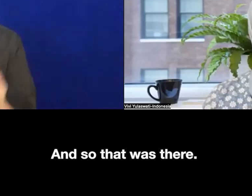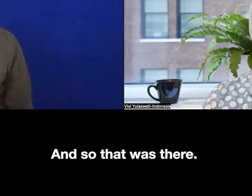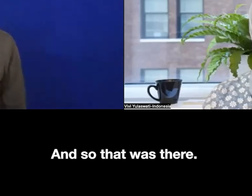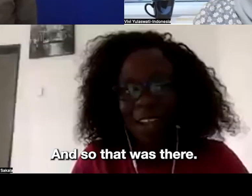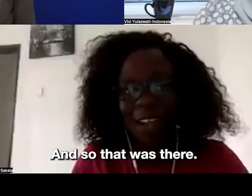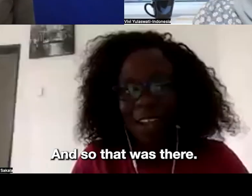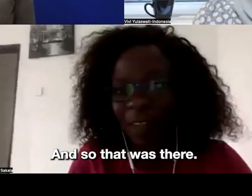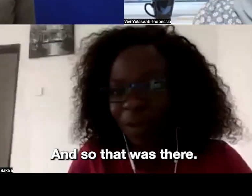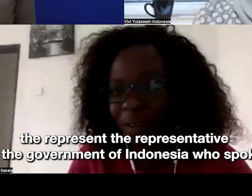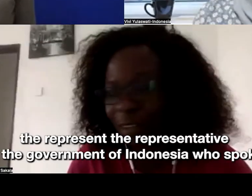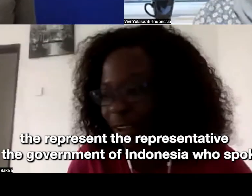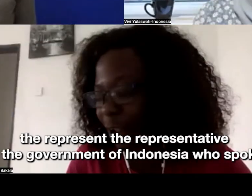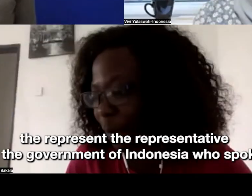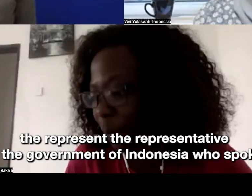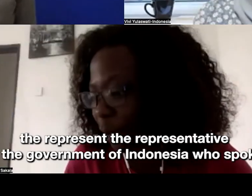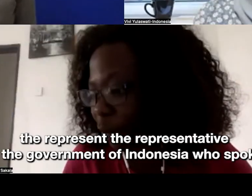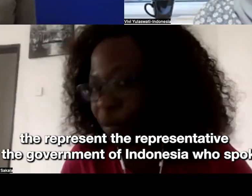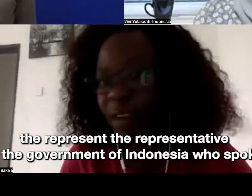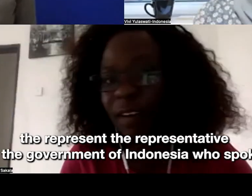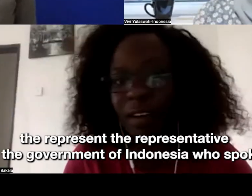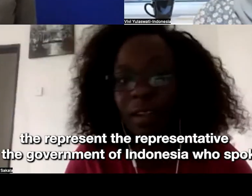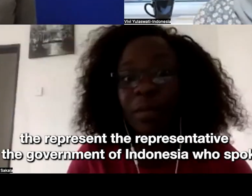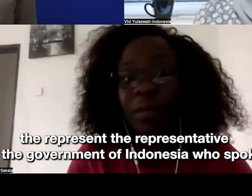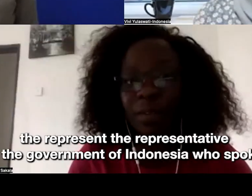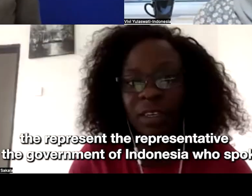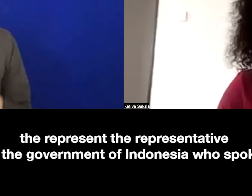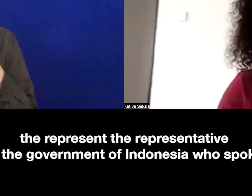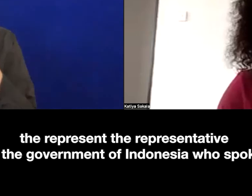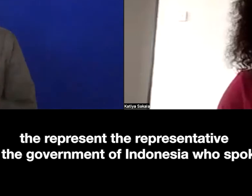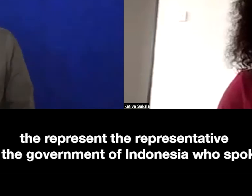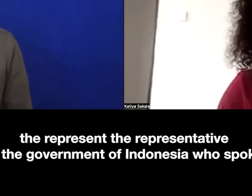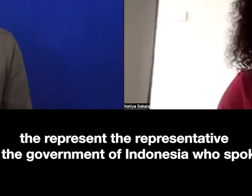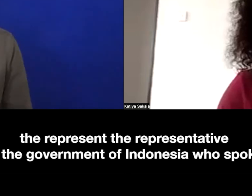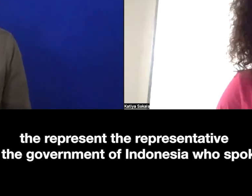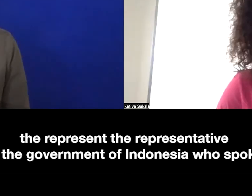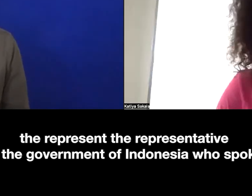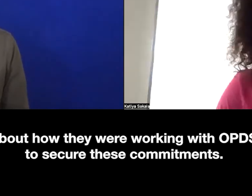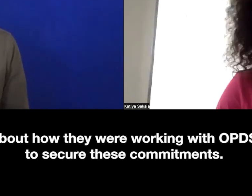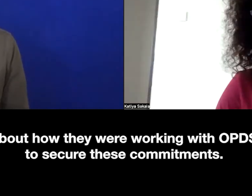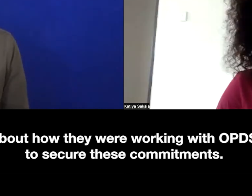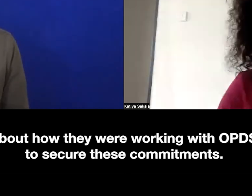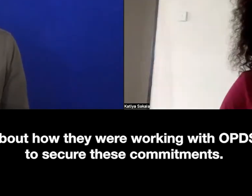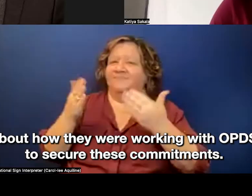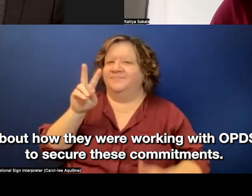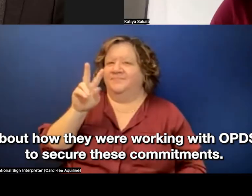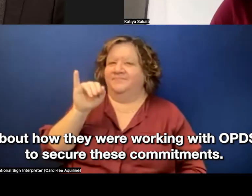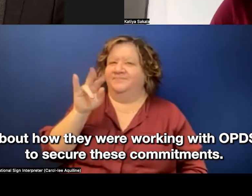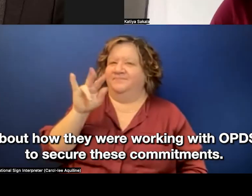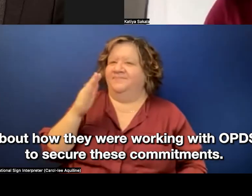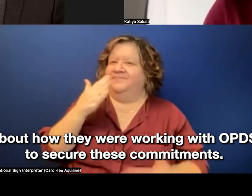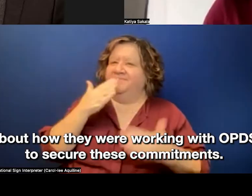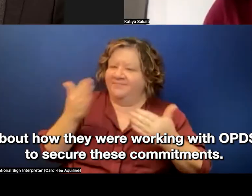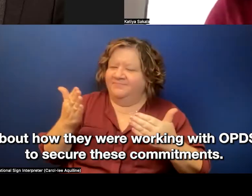Much, Vivi. So that was our representative of the government of Indonesia who was talking about